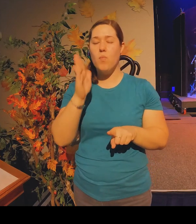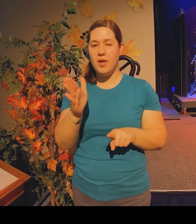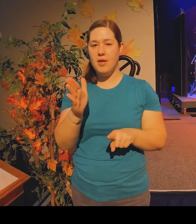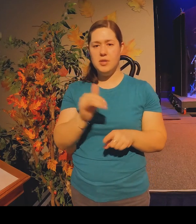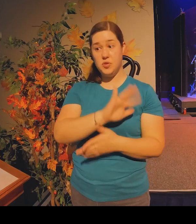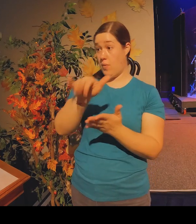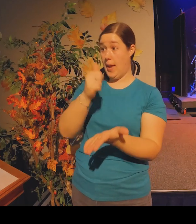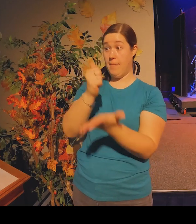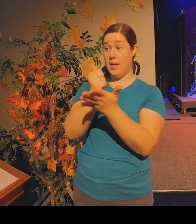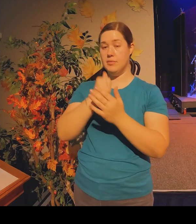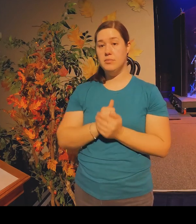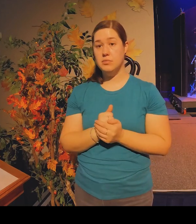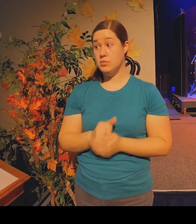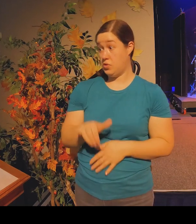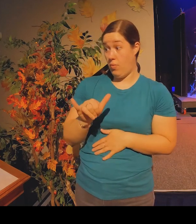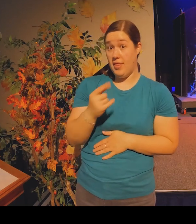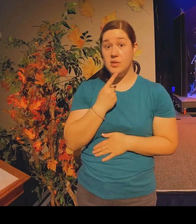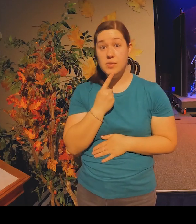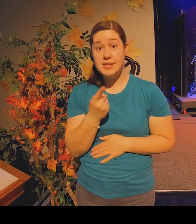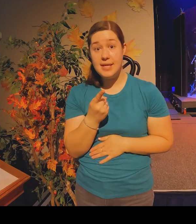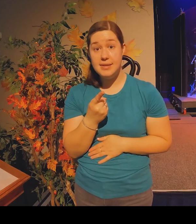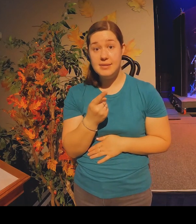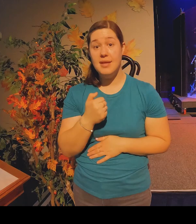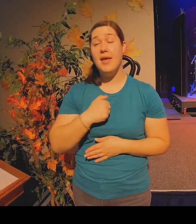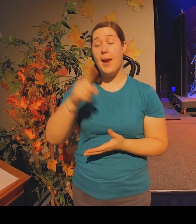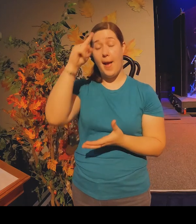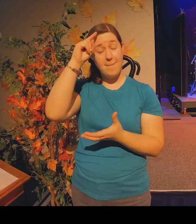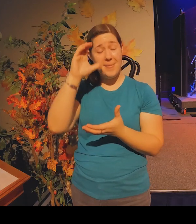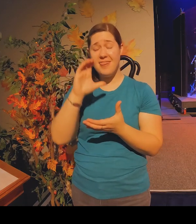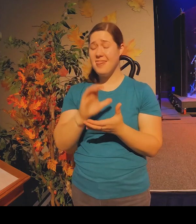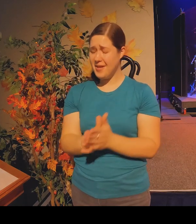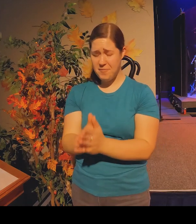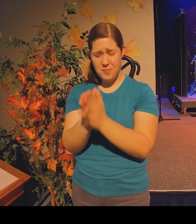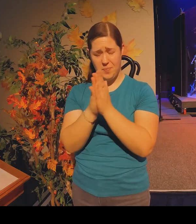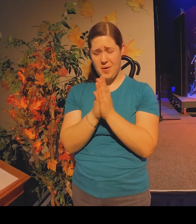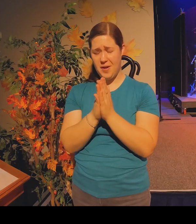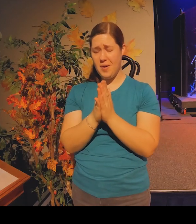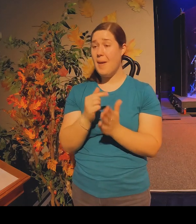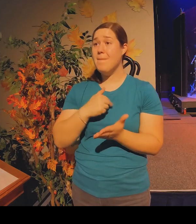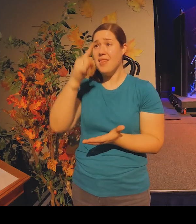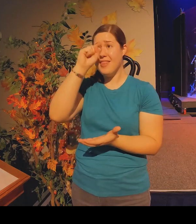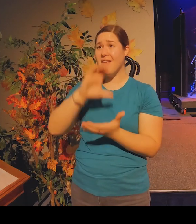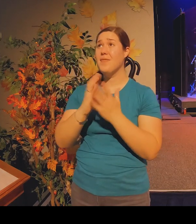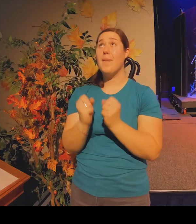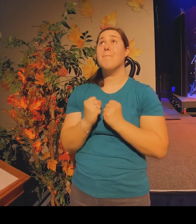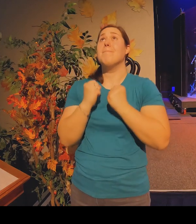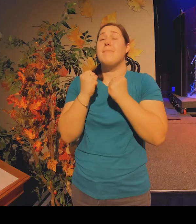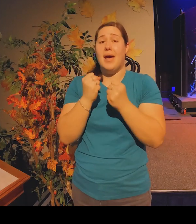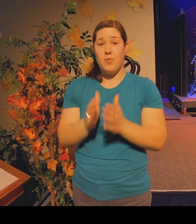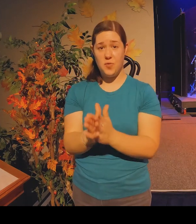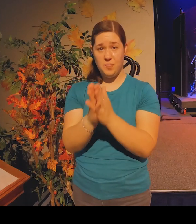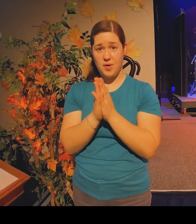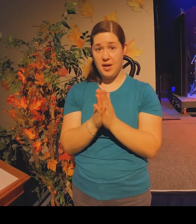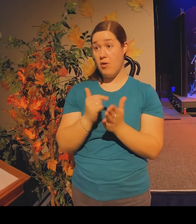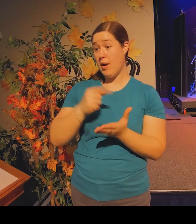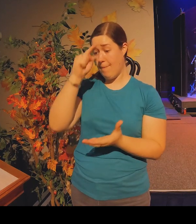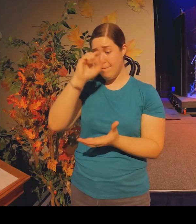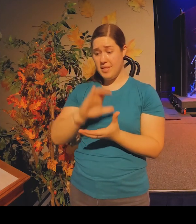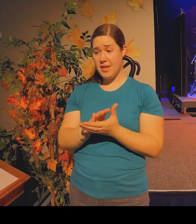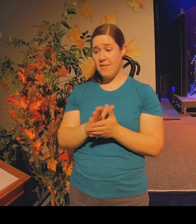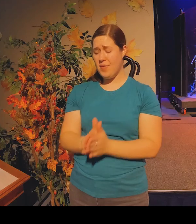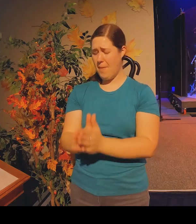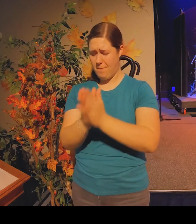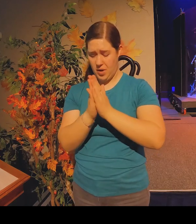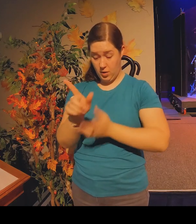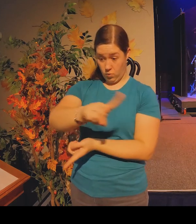says. That's what it says. And I believe in prayer. And I believe in the power of prayer. And I believe that prayer is transforming